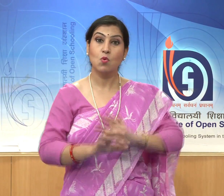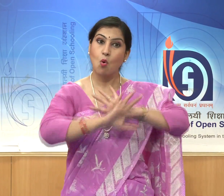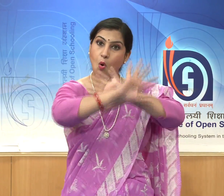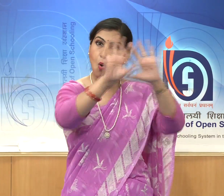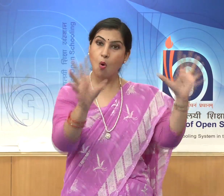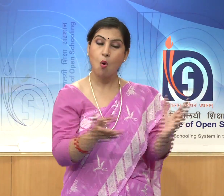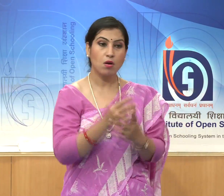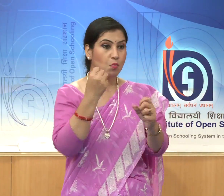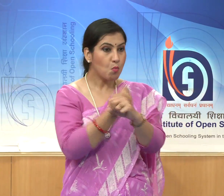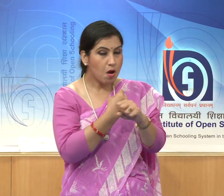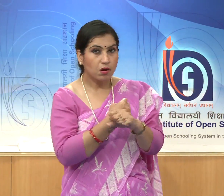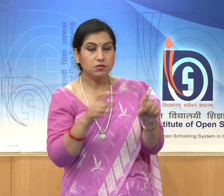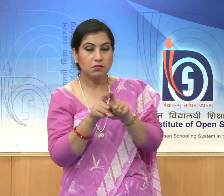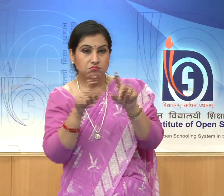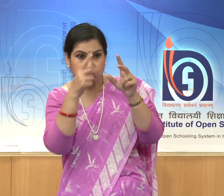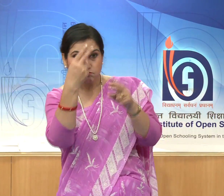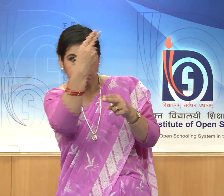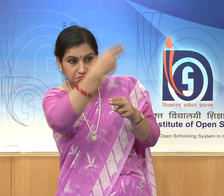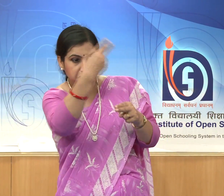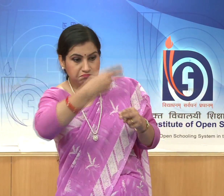the whole procedure.